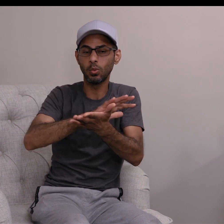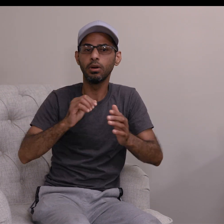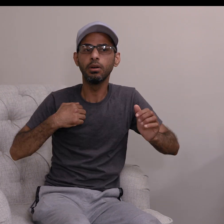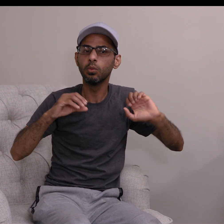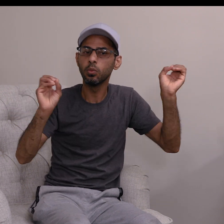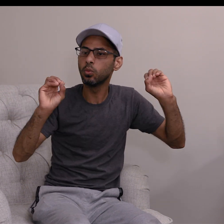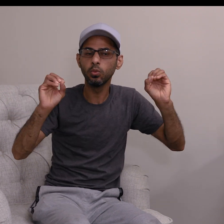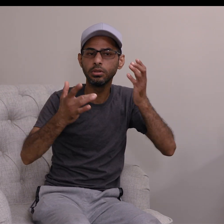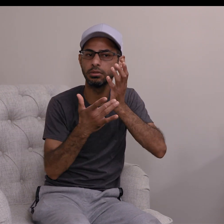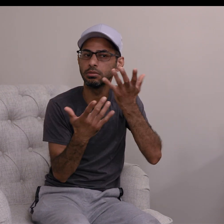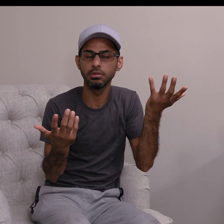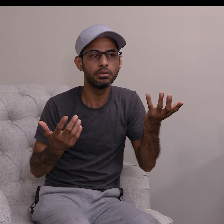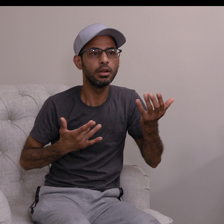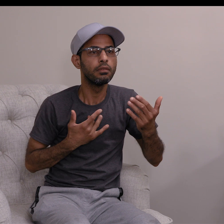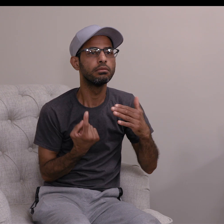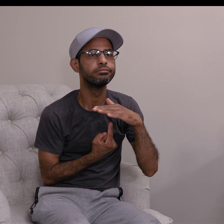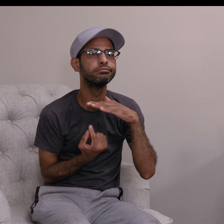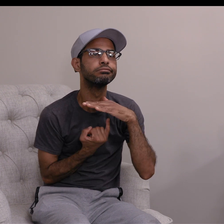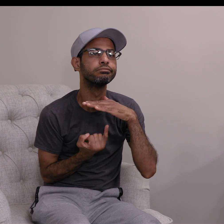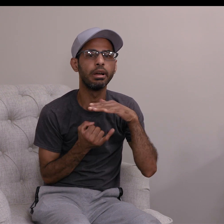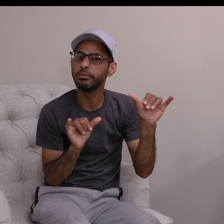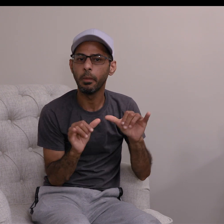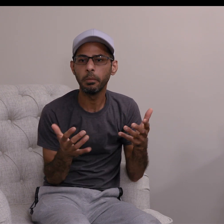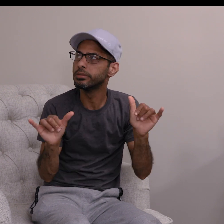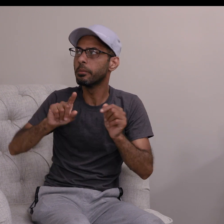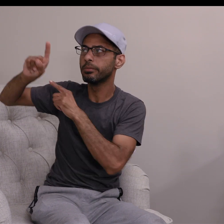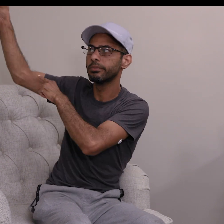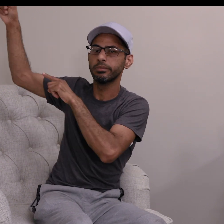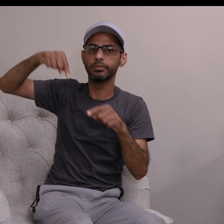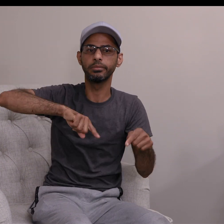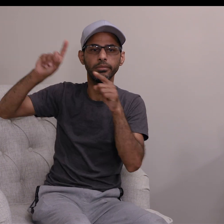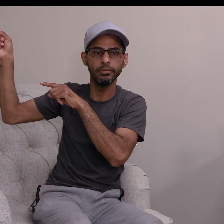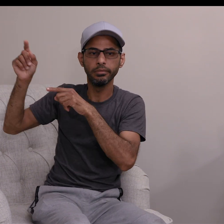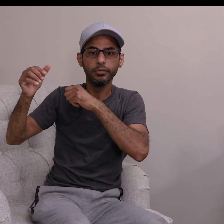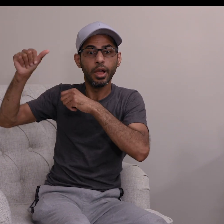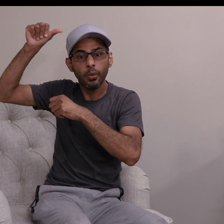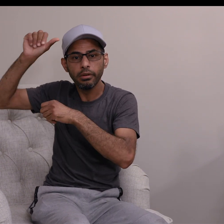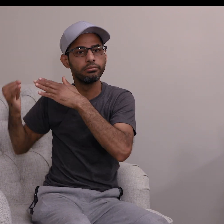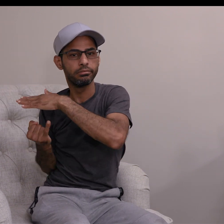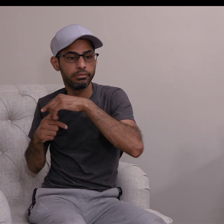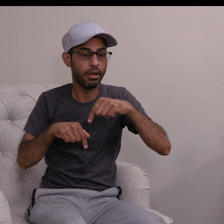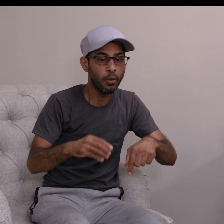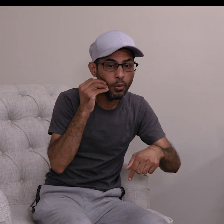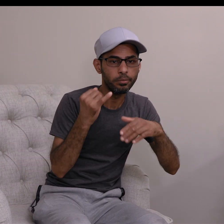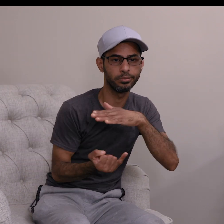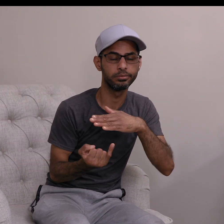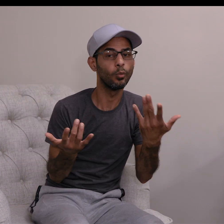in, let's say, elementary, middle school, didn't have technology, right? By myself all the time. In Iraq, isolated.